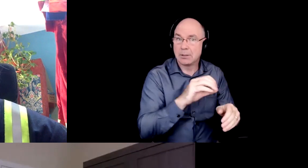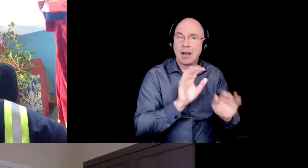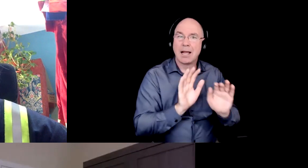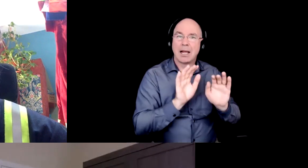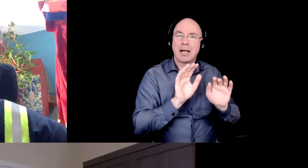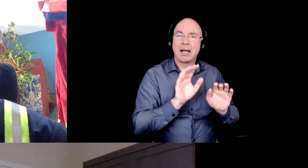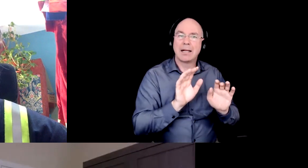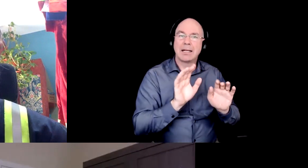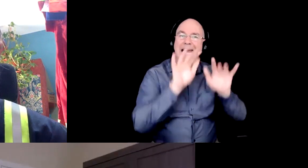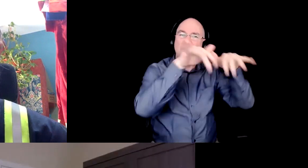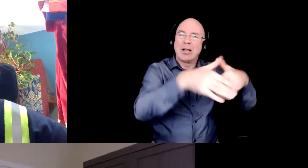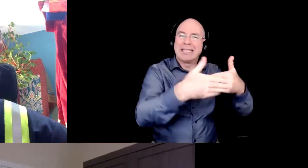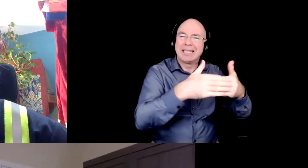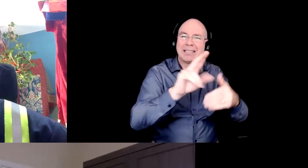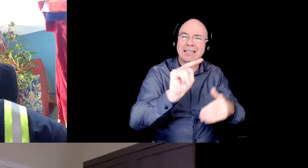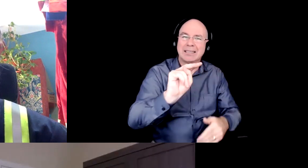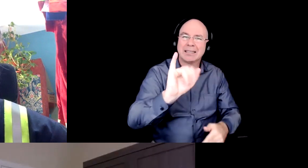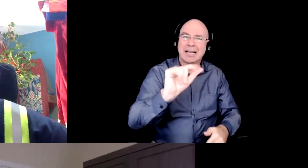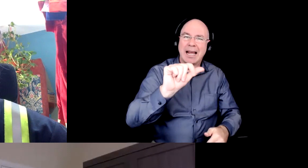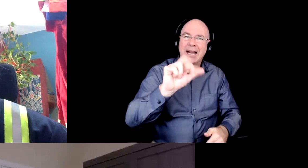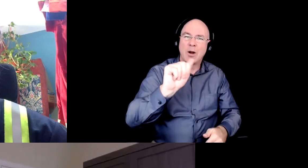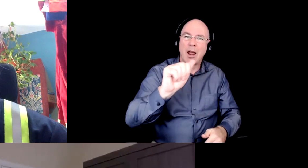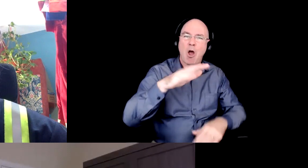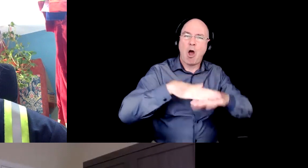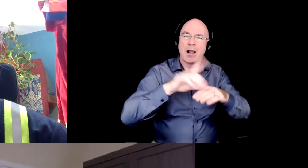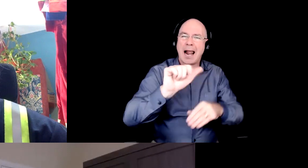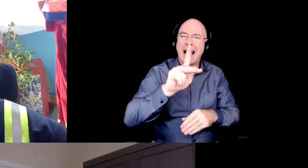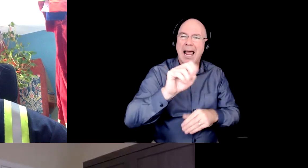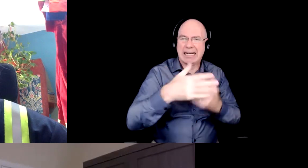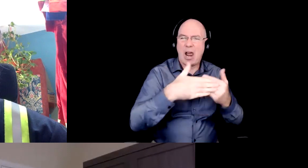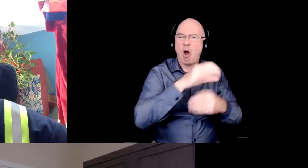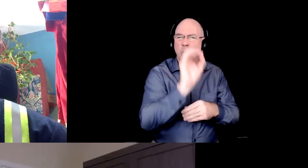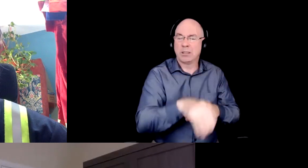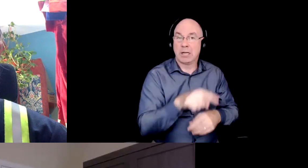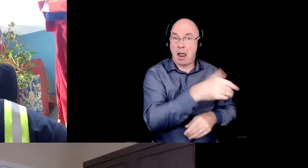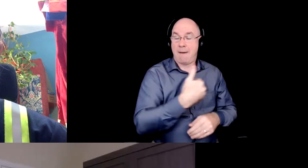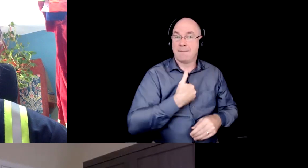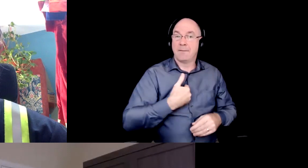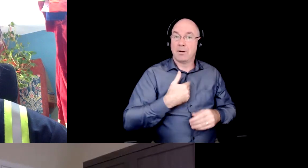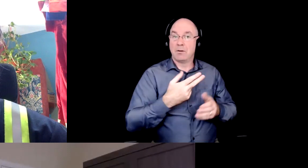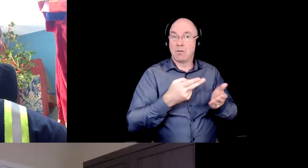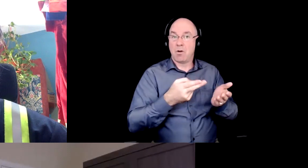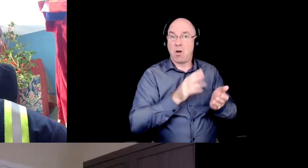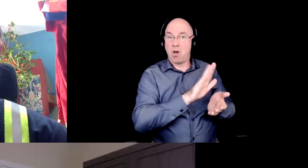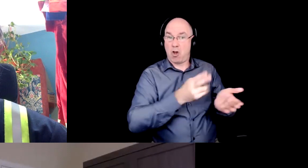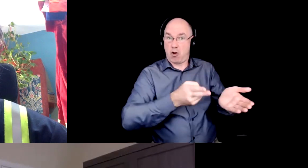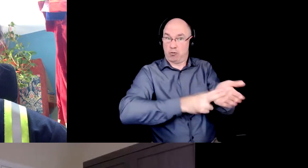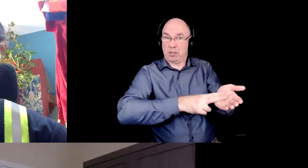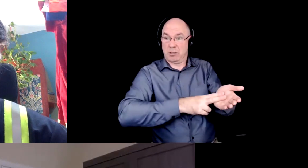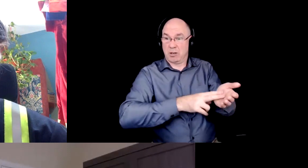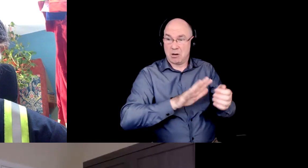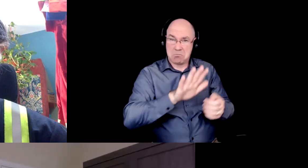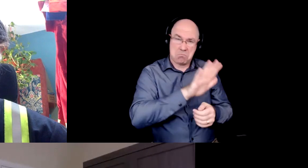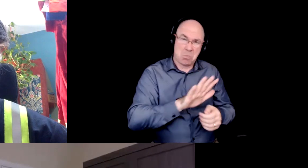on the Lake, close to us here in Ottawa. And they've got a contract value of